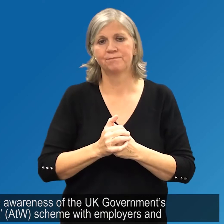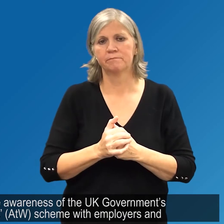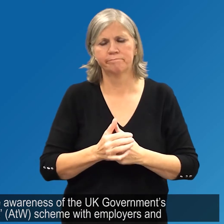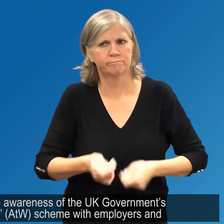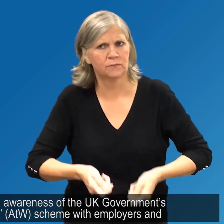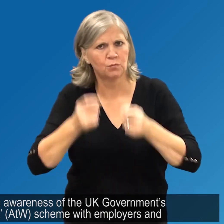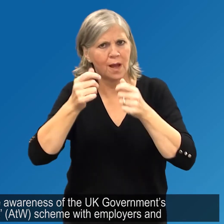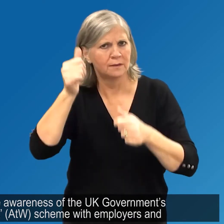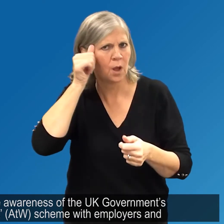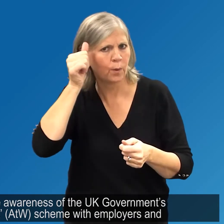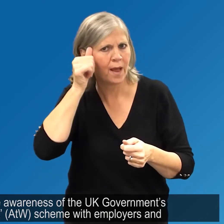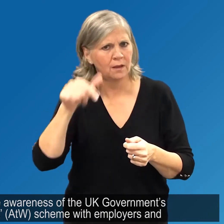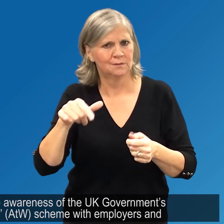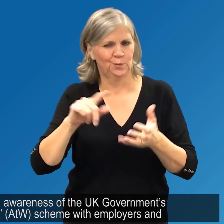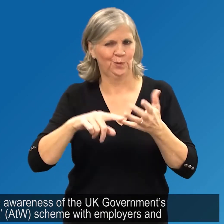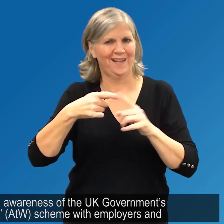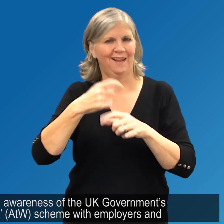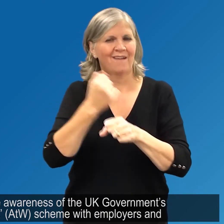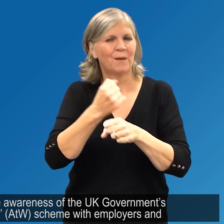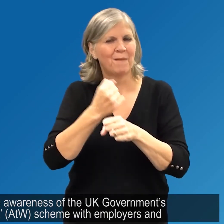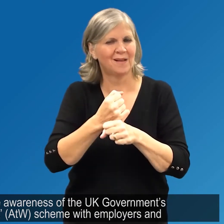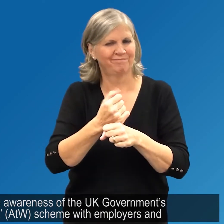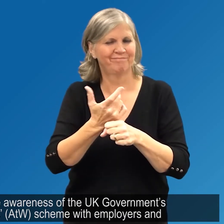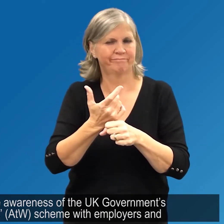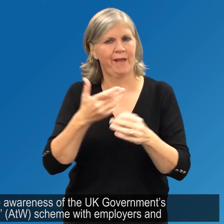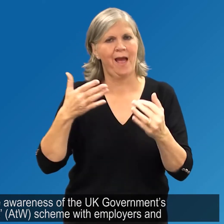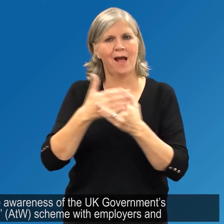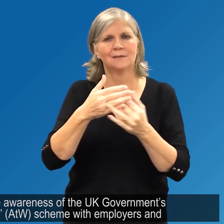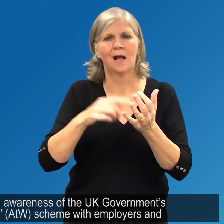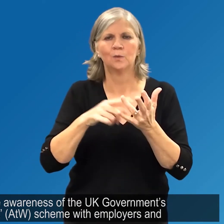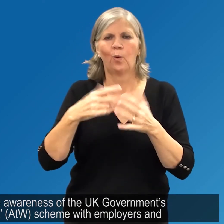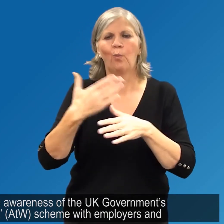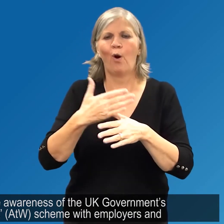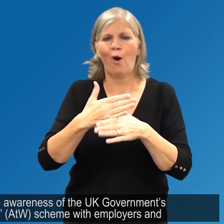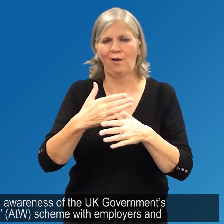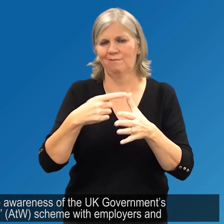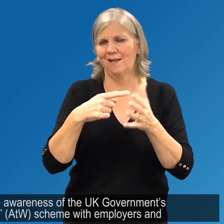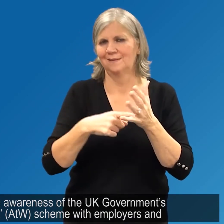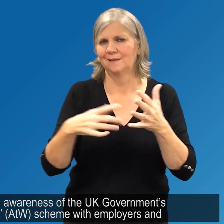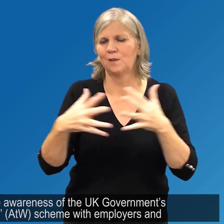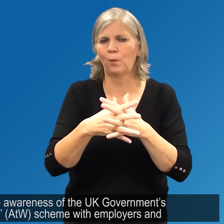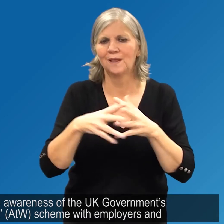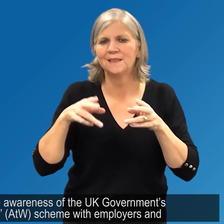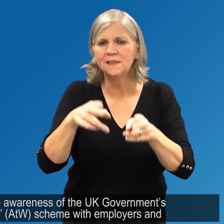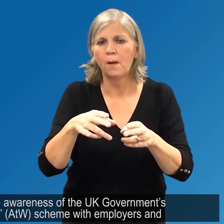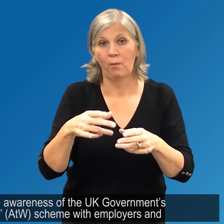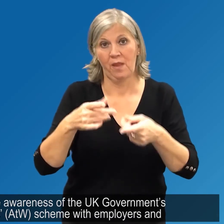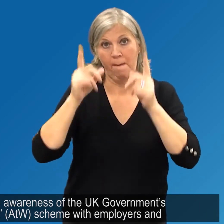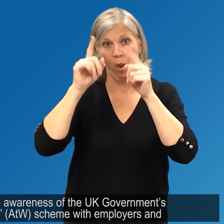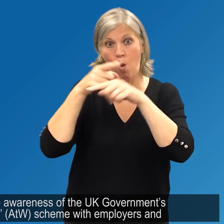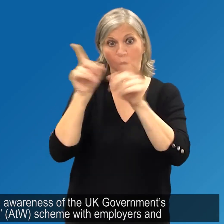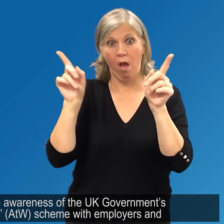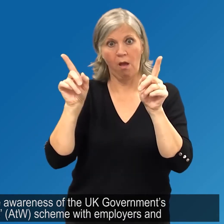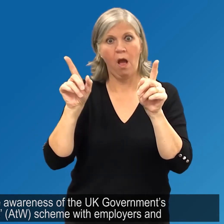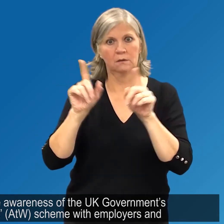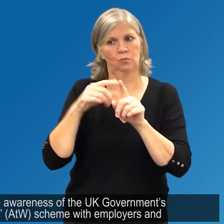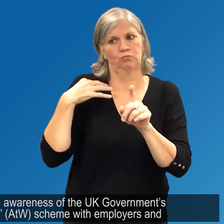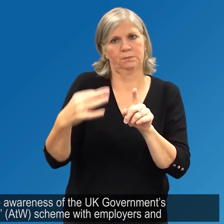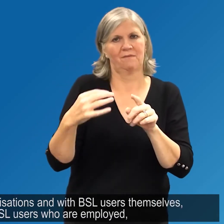Action 19. Raise awareness of the UK Government's Access to Work ATW scheme with employers and